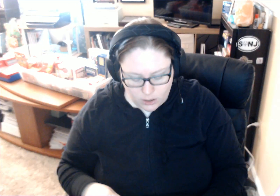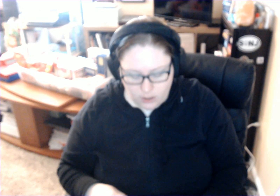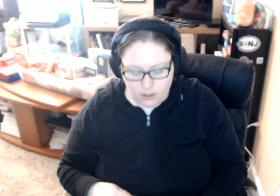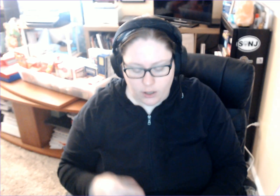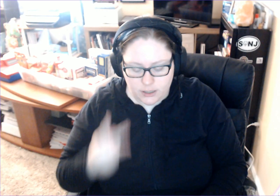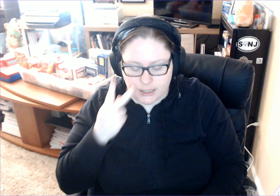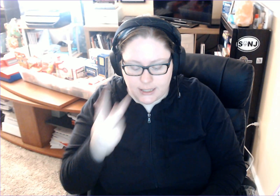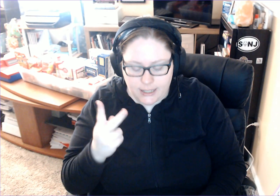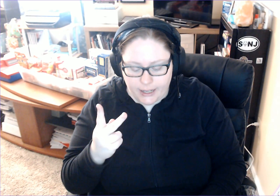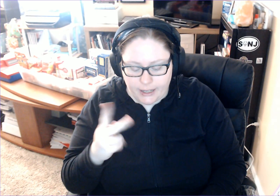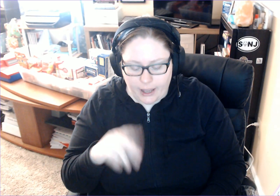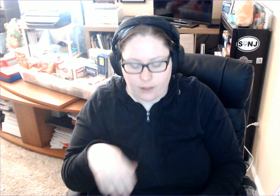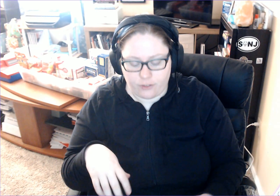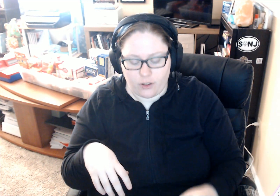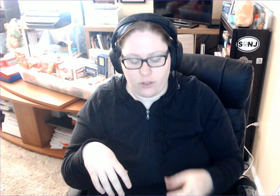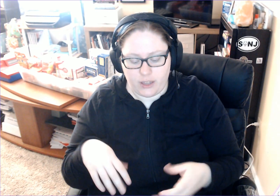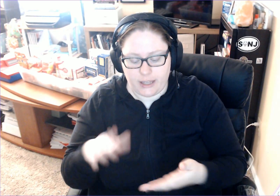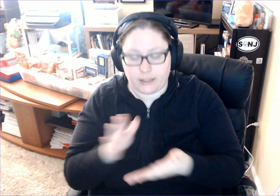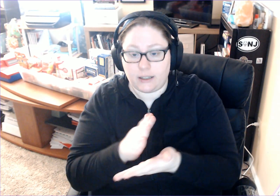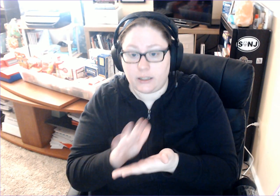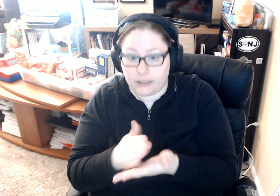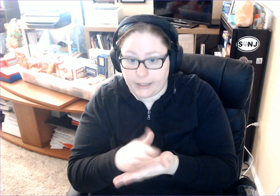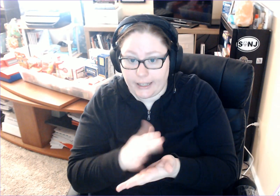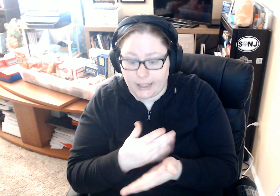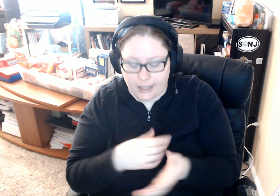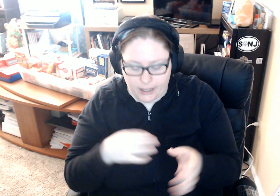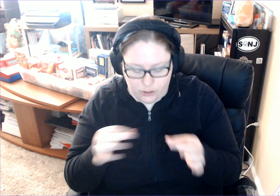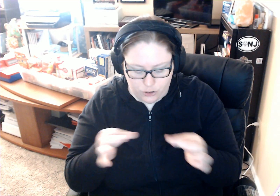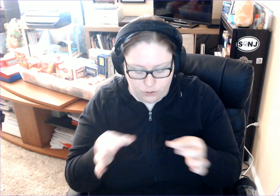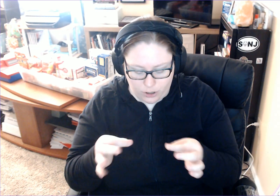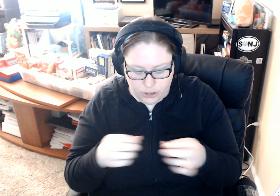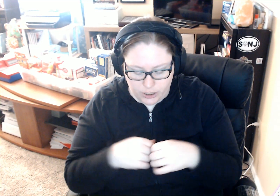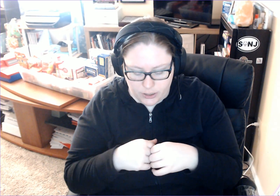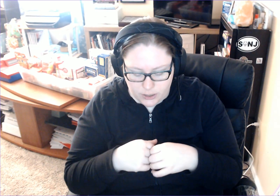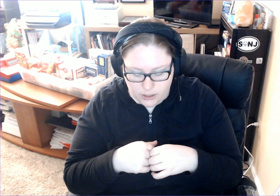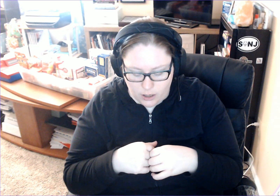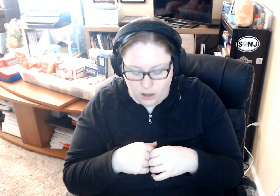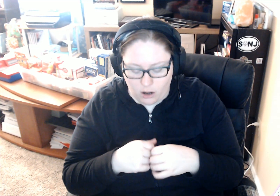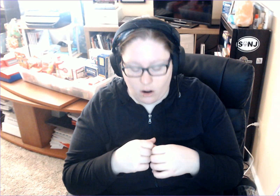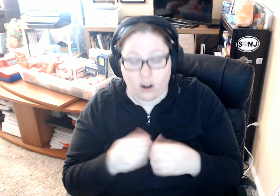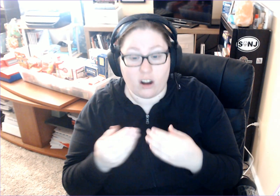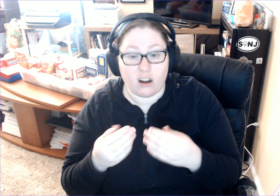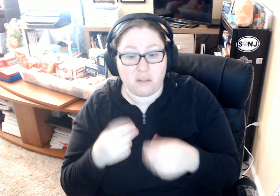To see if the cleaning instructions are